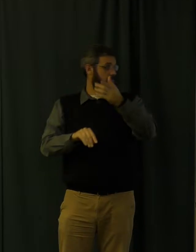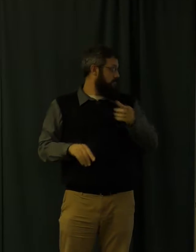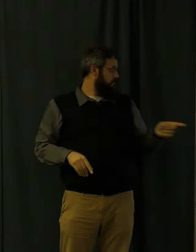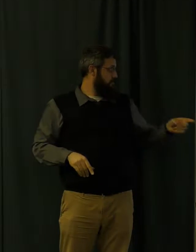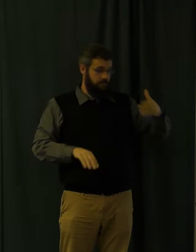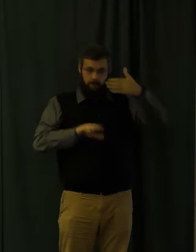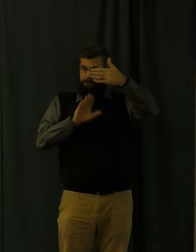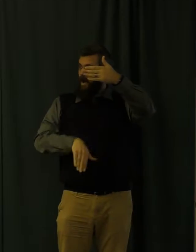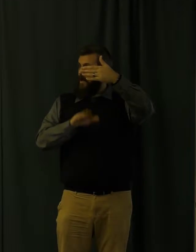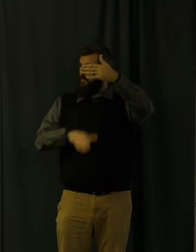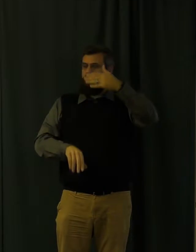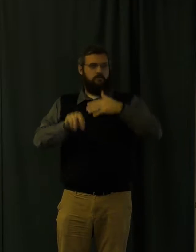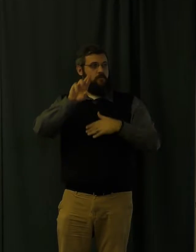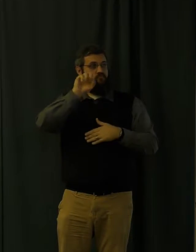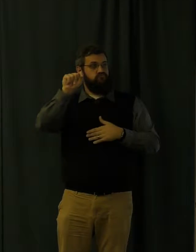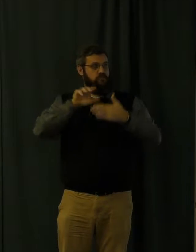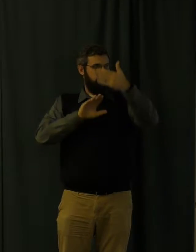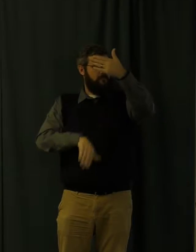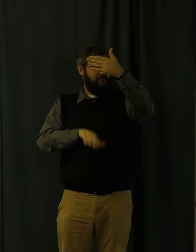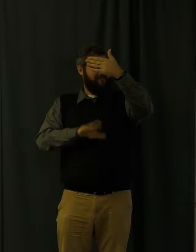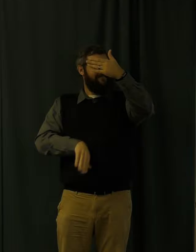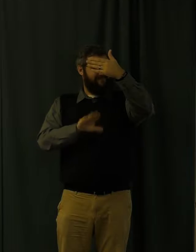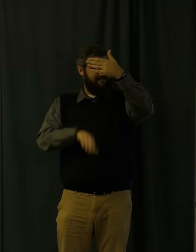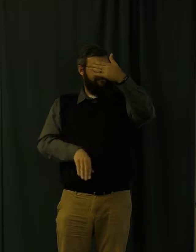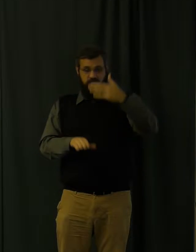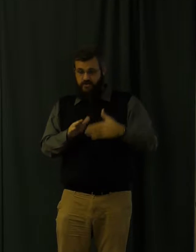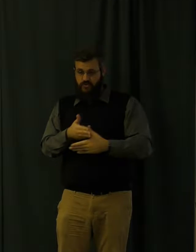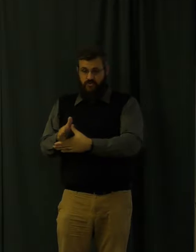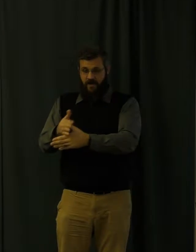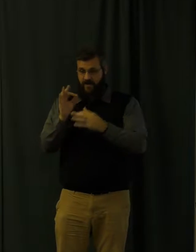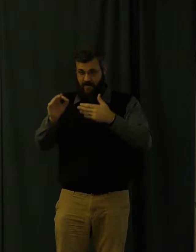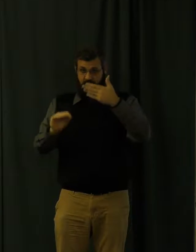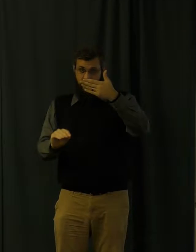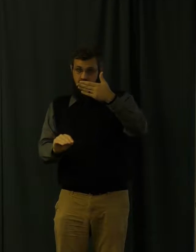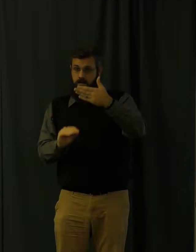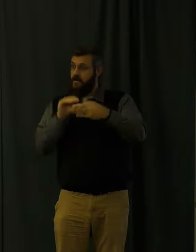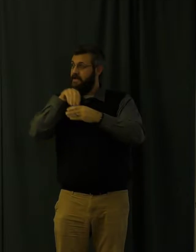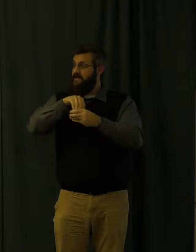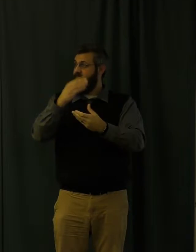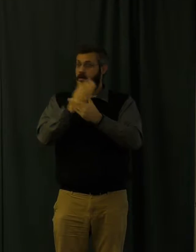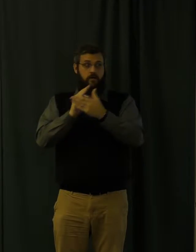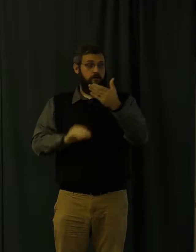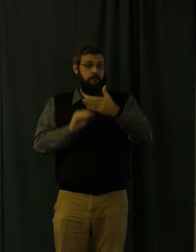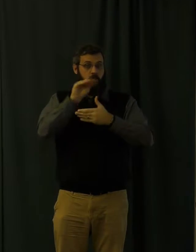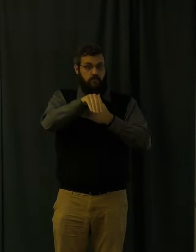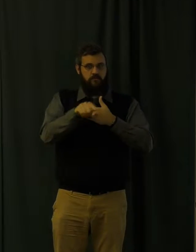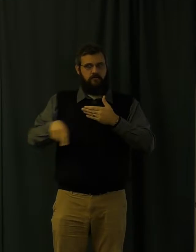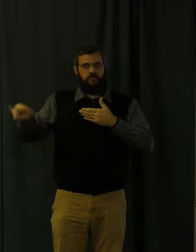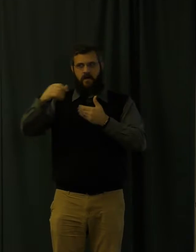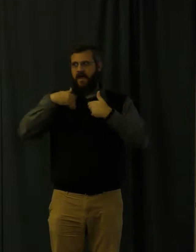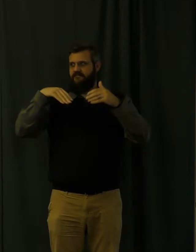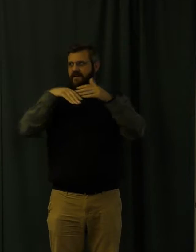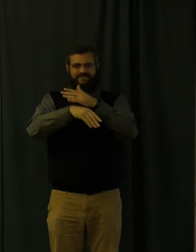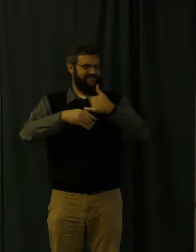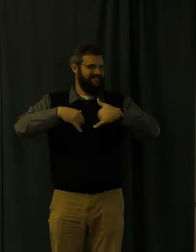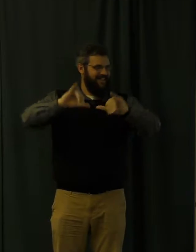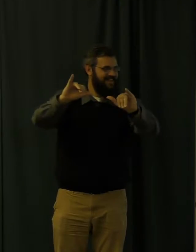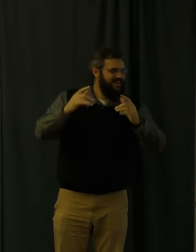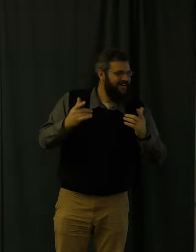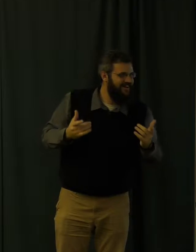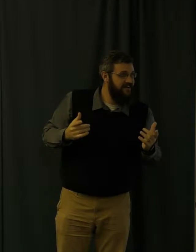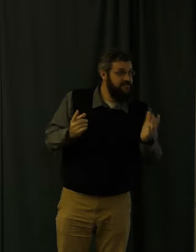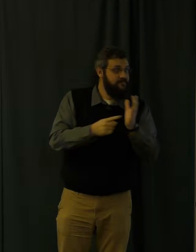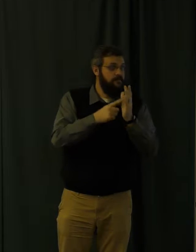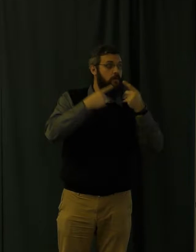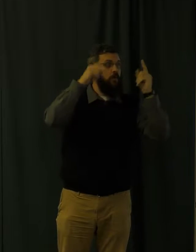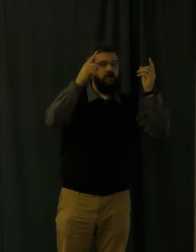Drive and you shared it with 5 people and then you moved it to a folder, it's still going to be shared with those 5 people. So it's like sometimes it works and